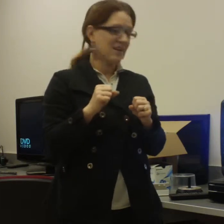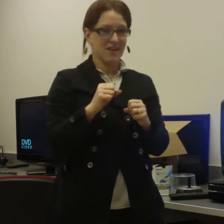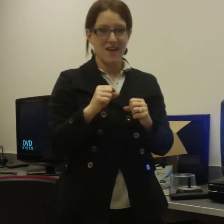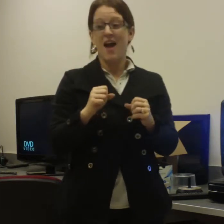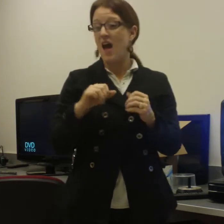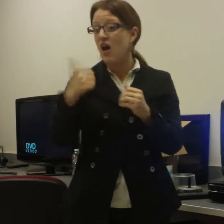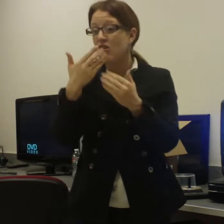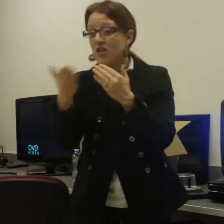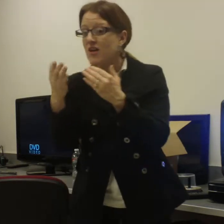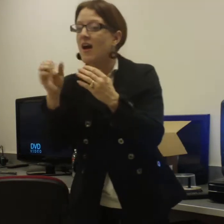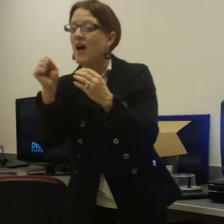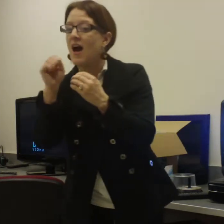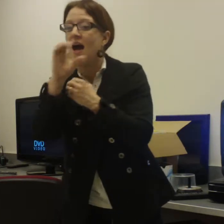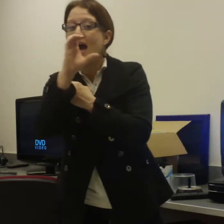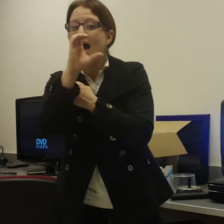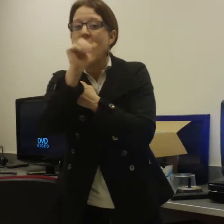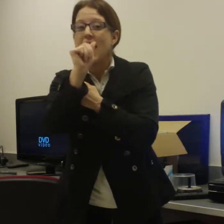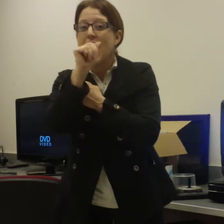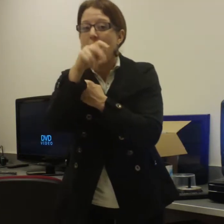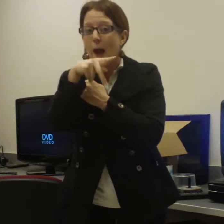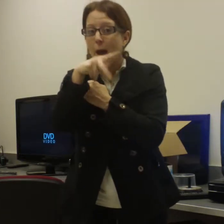the third blood vessel.